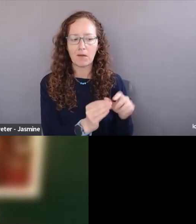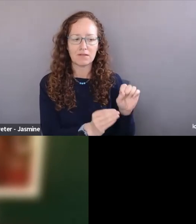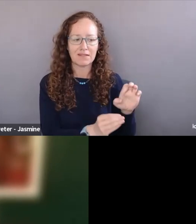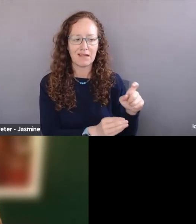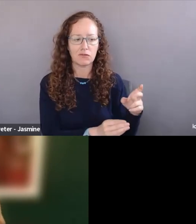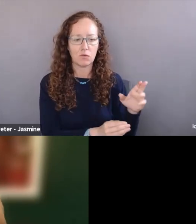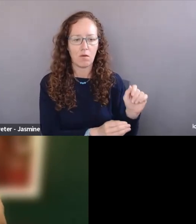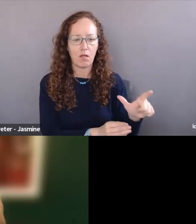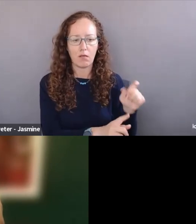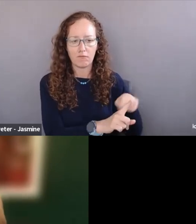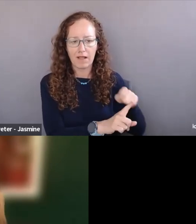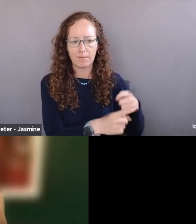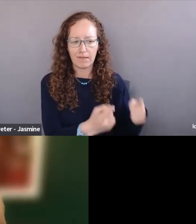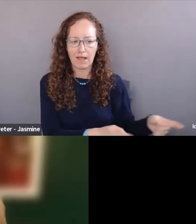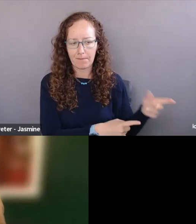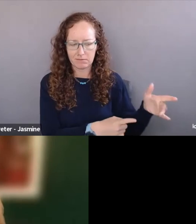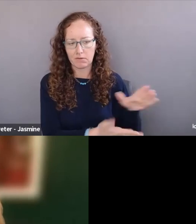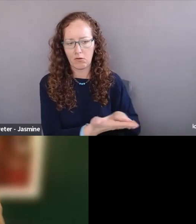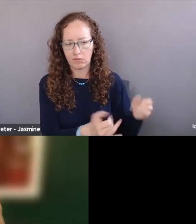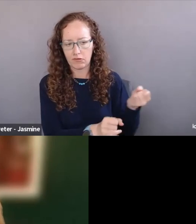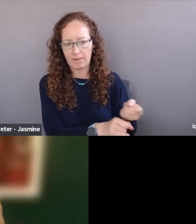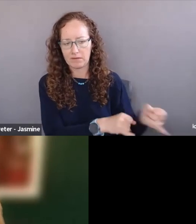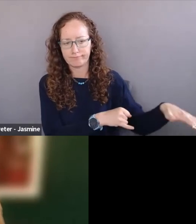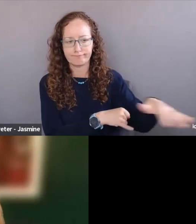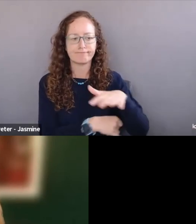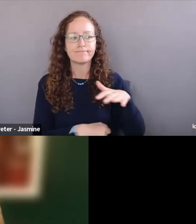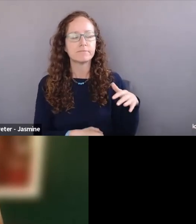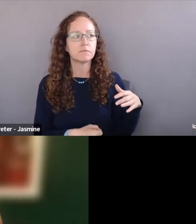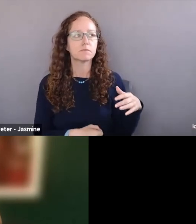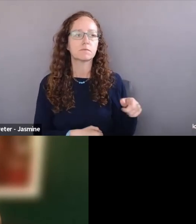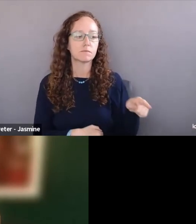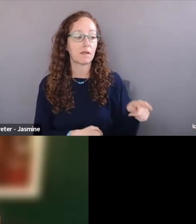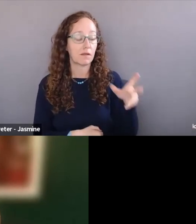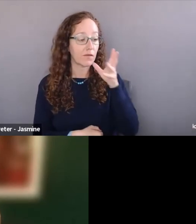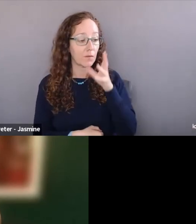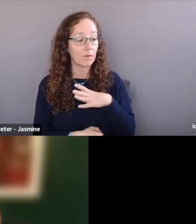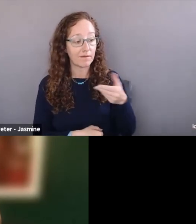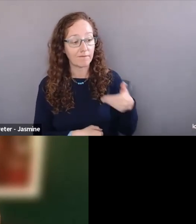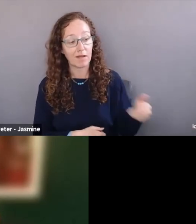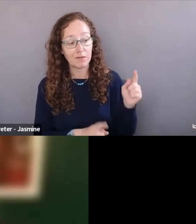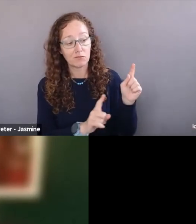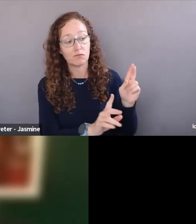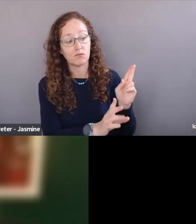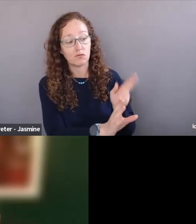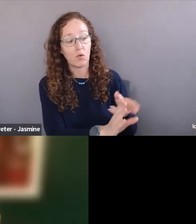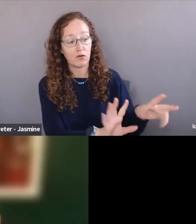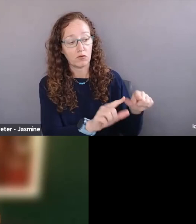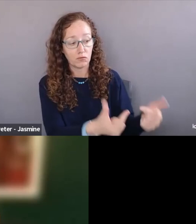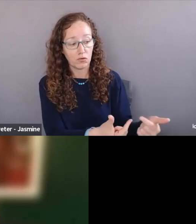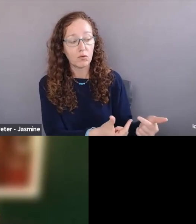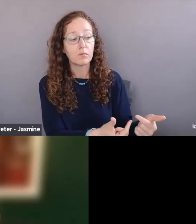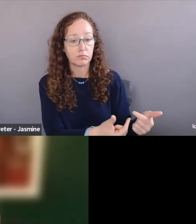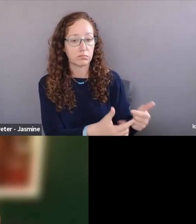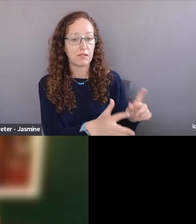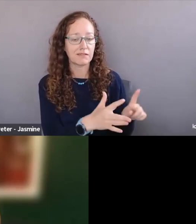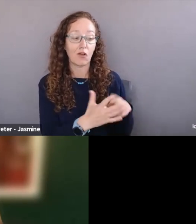group. She had inspired me to start reading it. But I think for me, that's one of the best ways